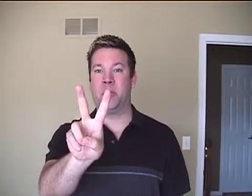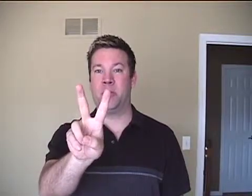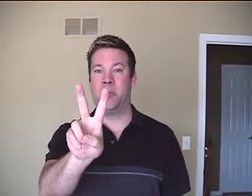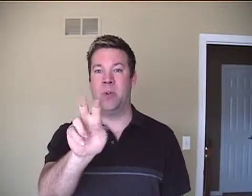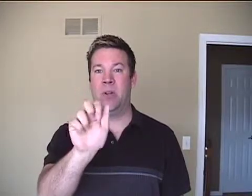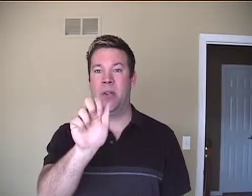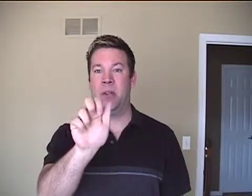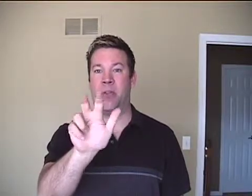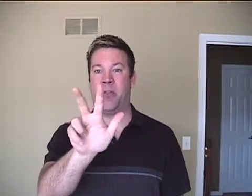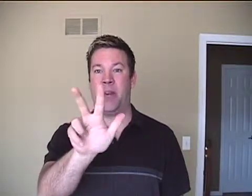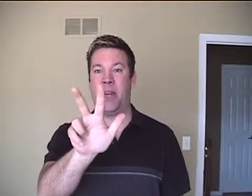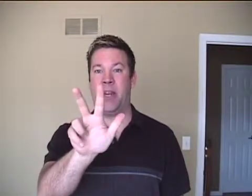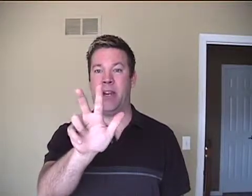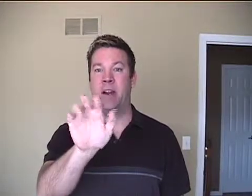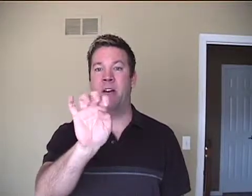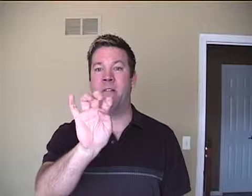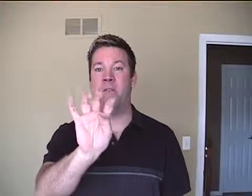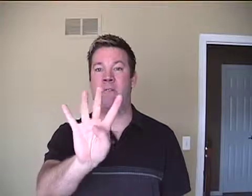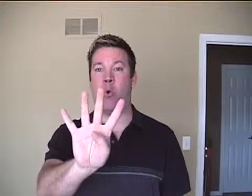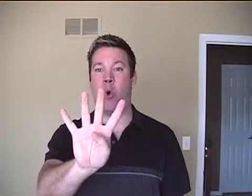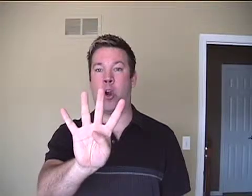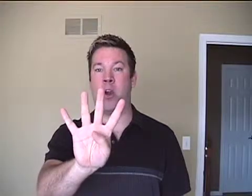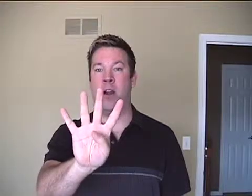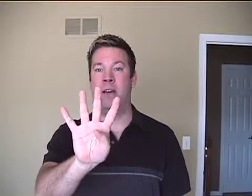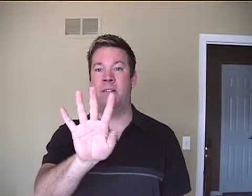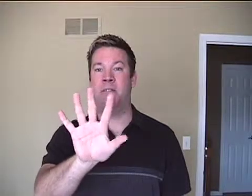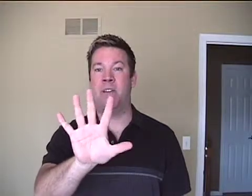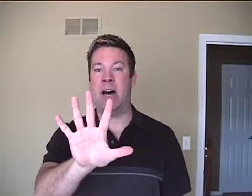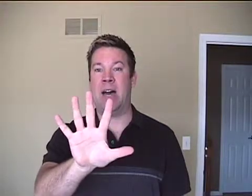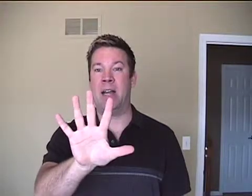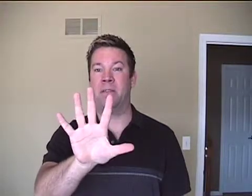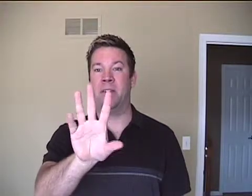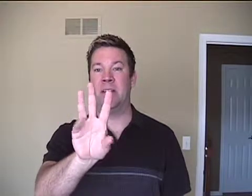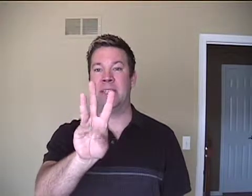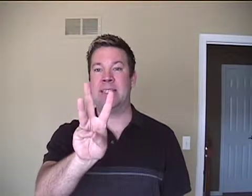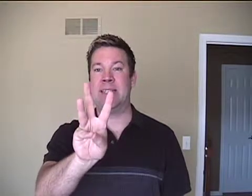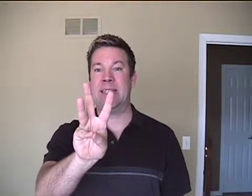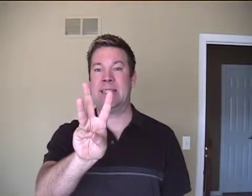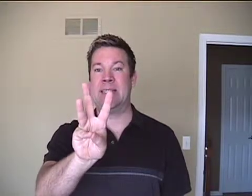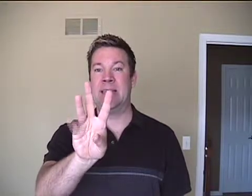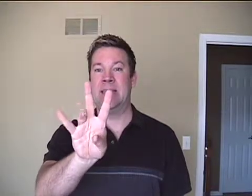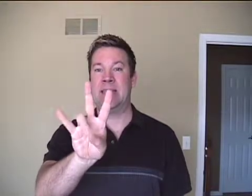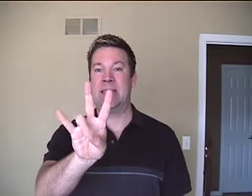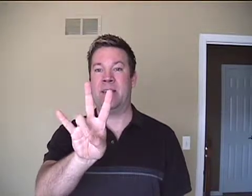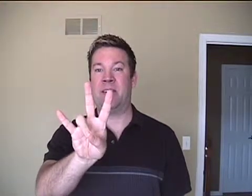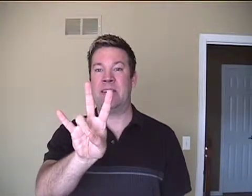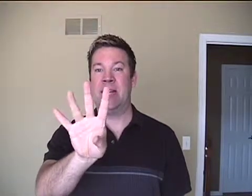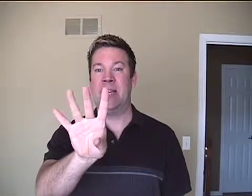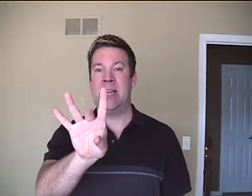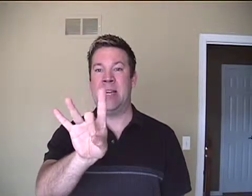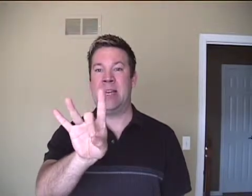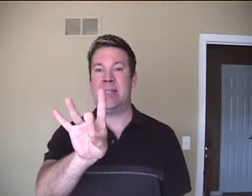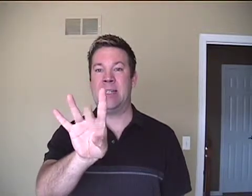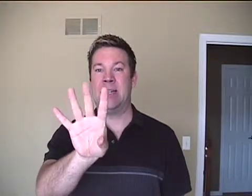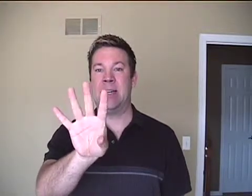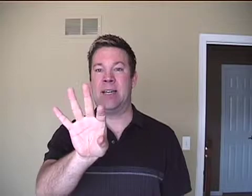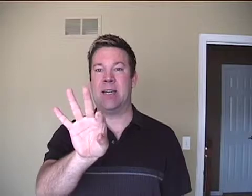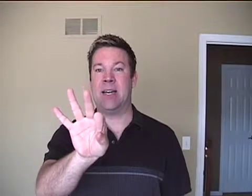2, 3, 4, 5, 6, 7, 8,